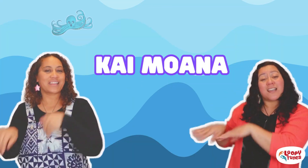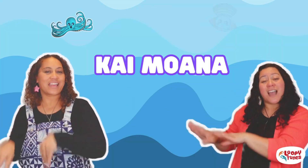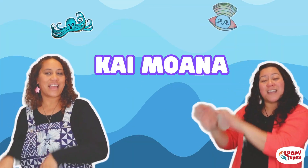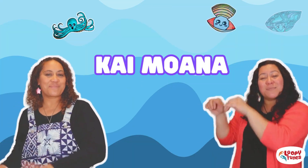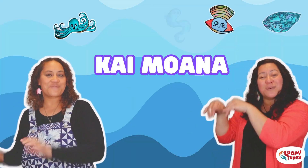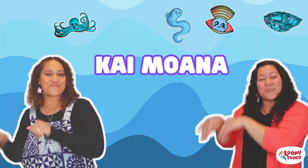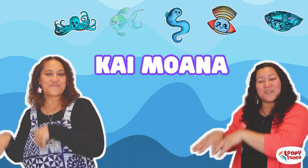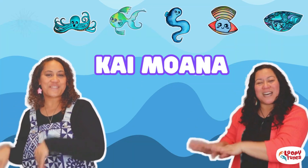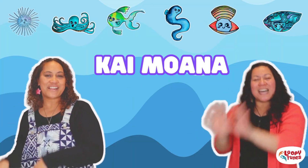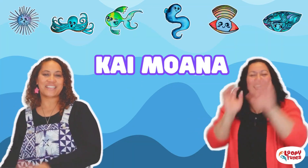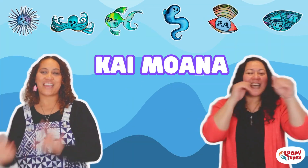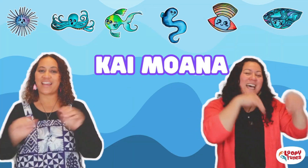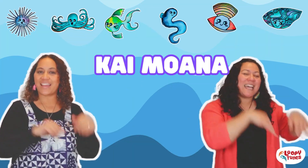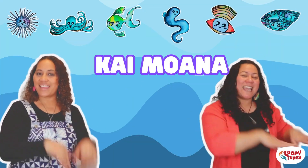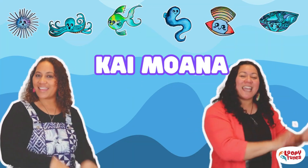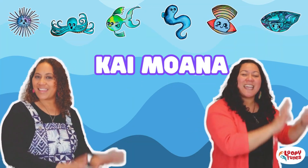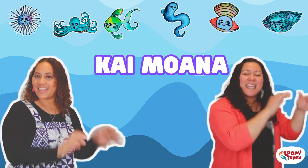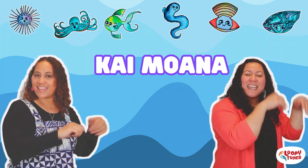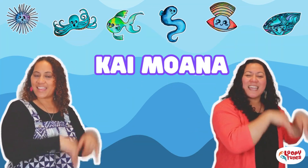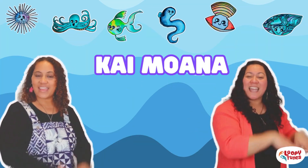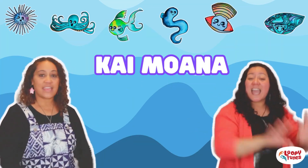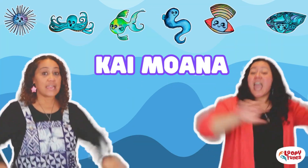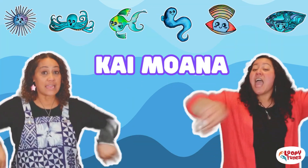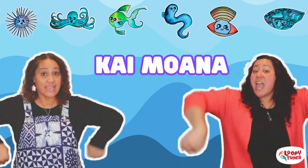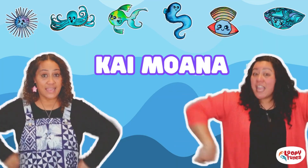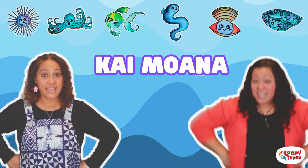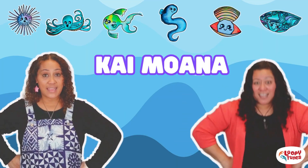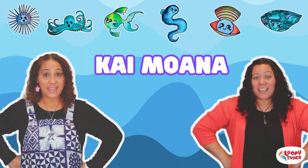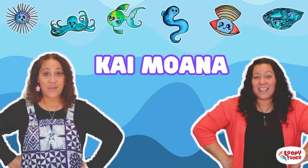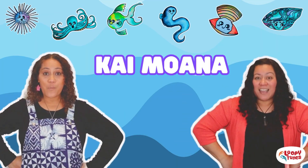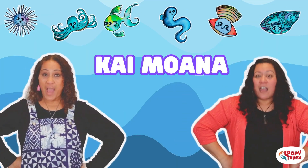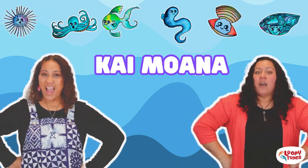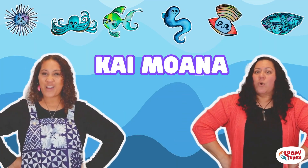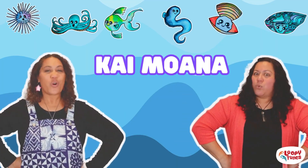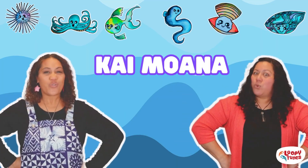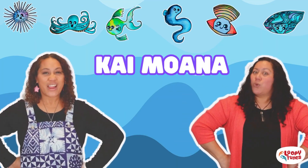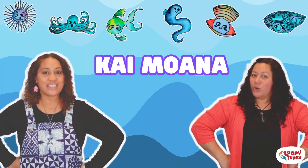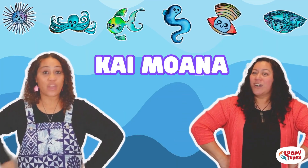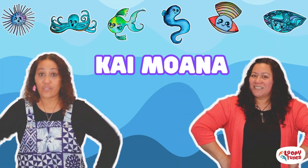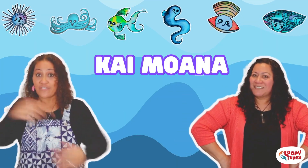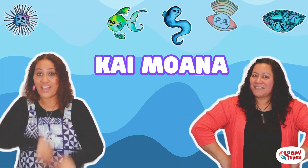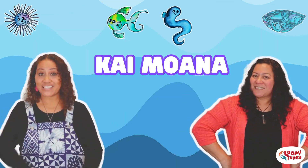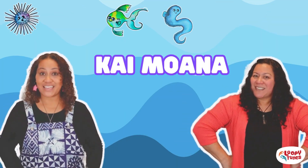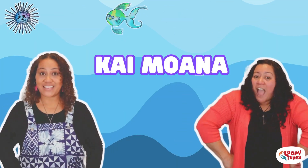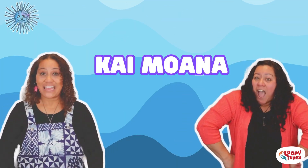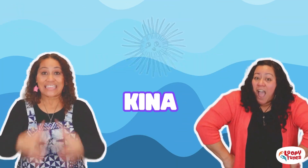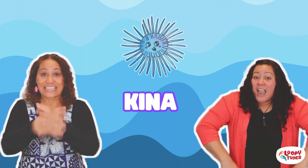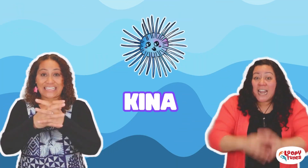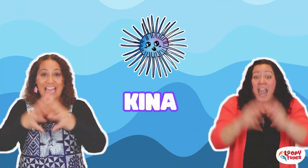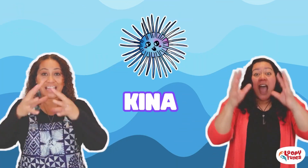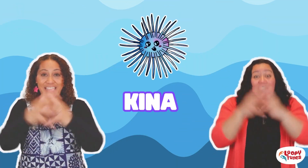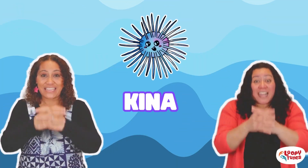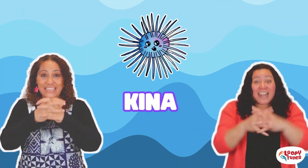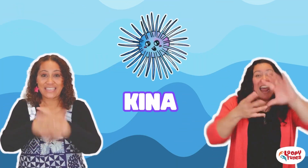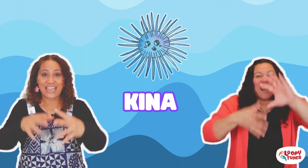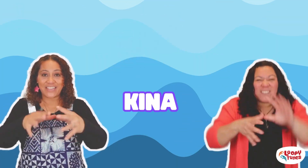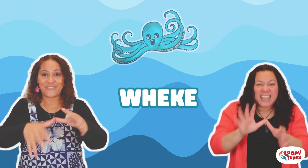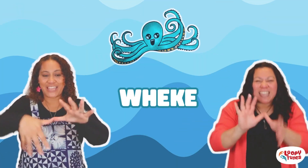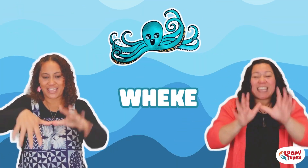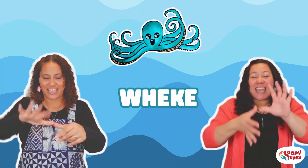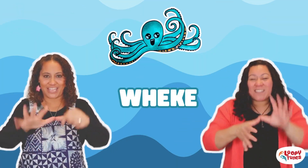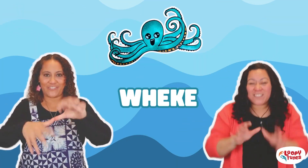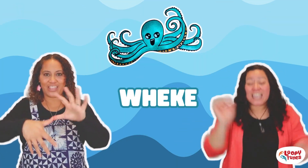pawa, kai moana e. Hey, wow. All right, let's go even faster. Kina